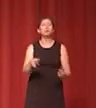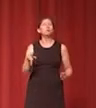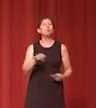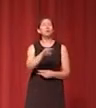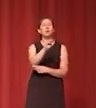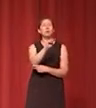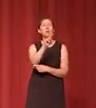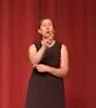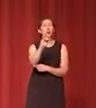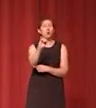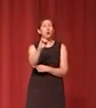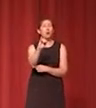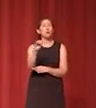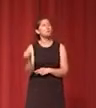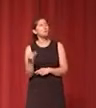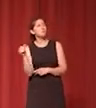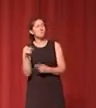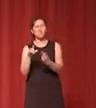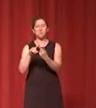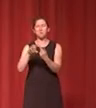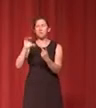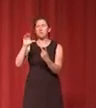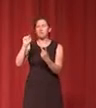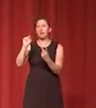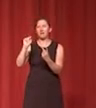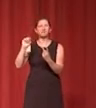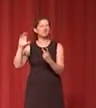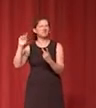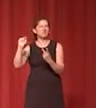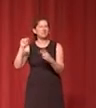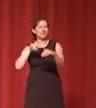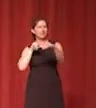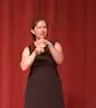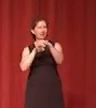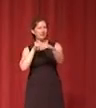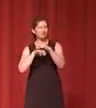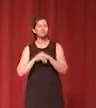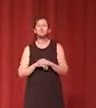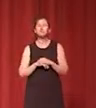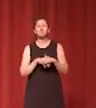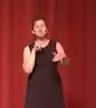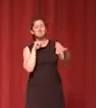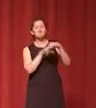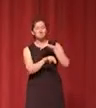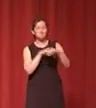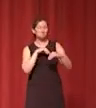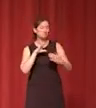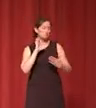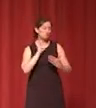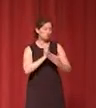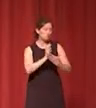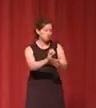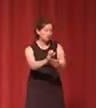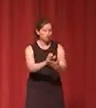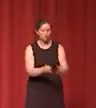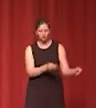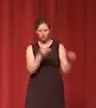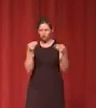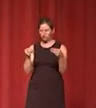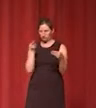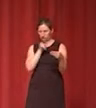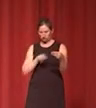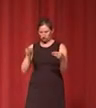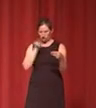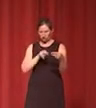CT scan. And what those types of imaging show, those can show if you have a tumor, if there's a stroke,